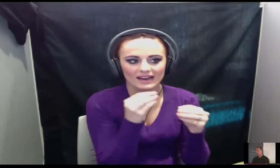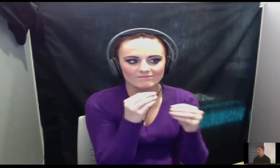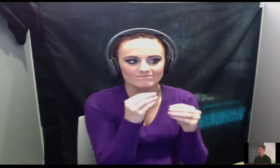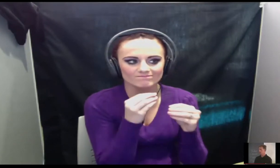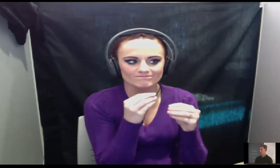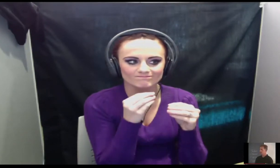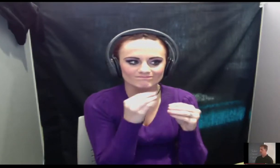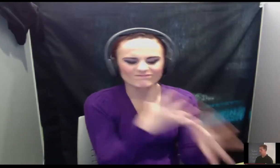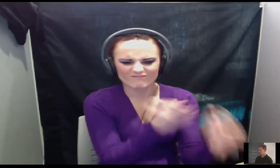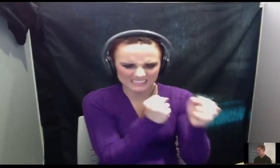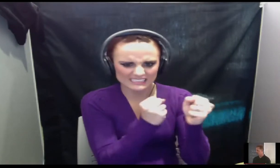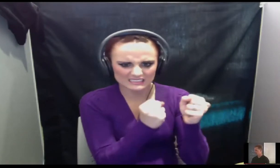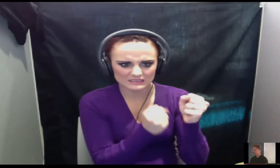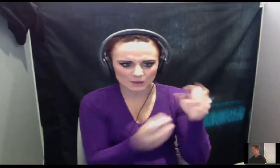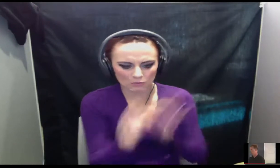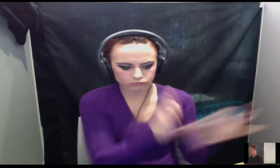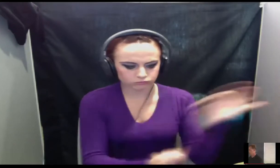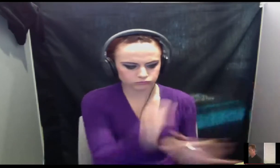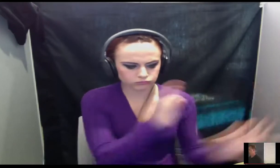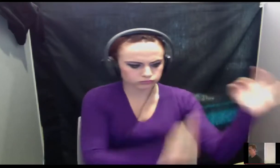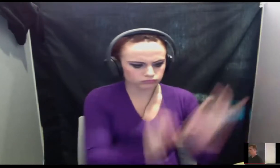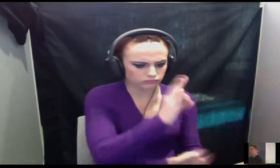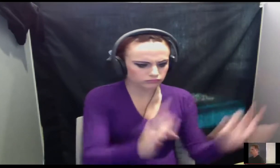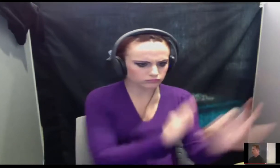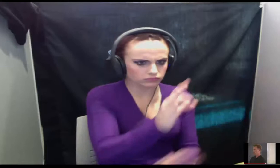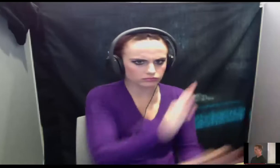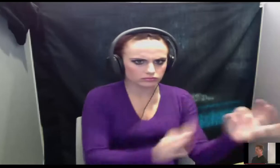plate or to get it clean.